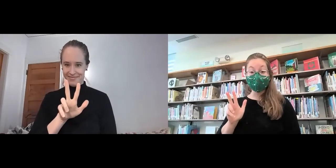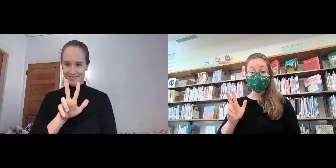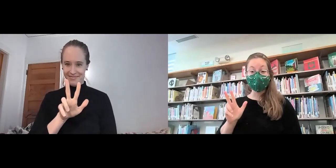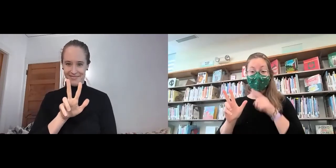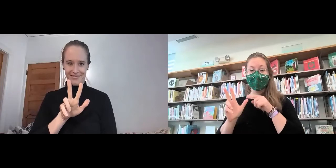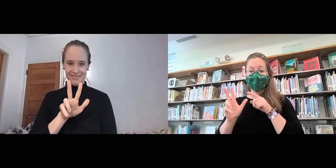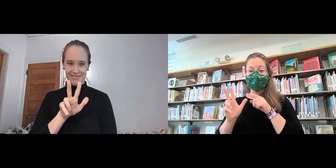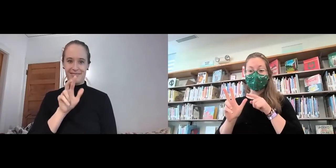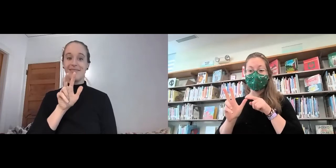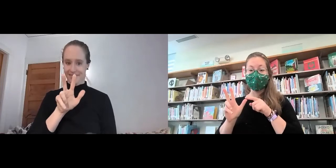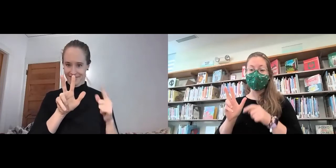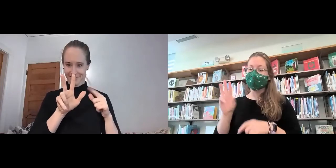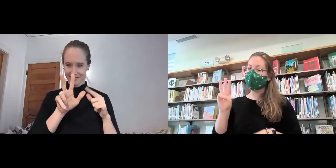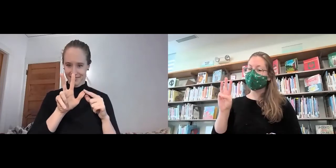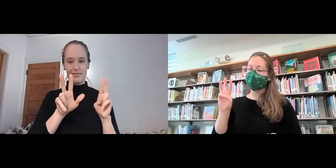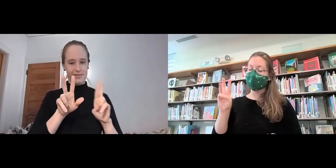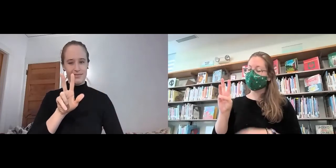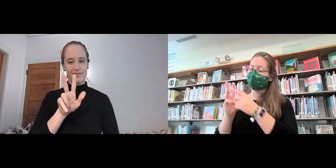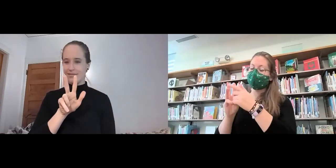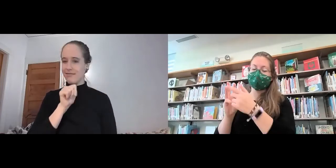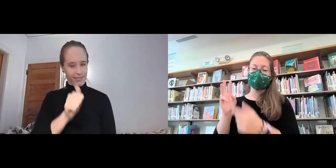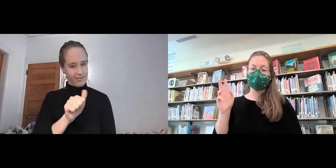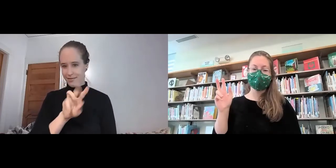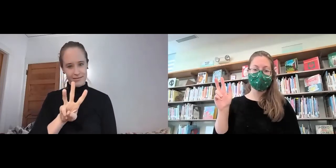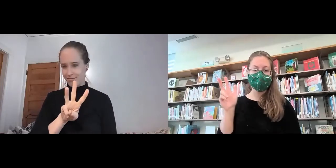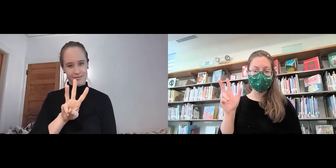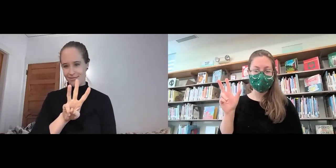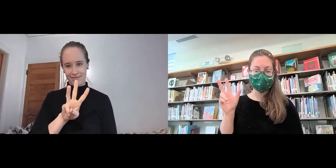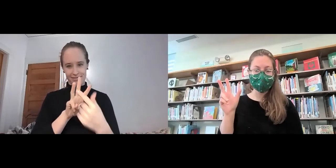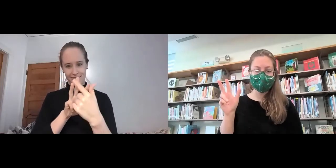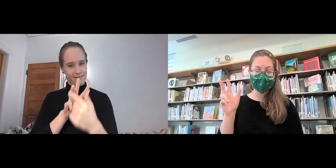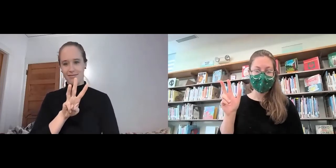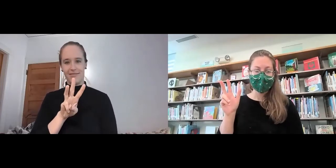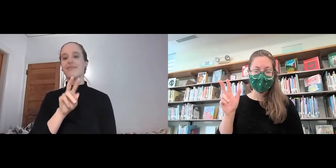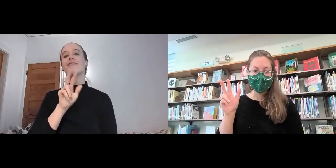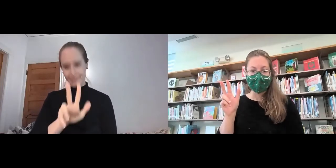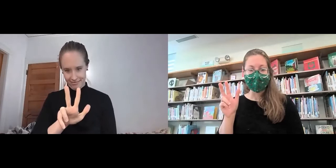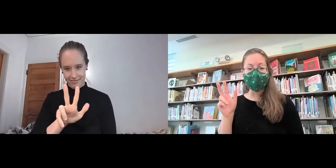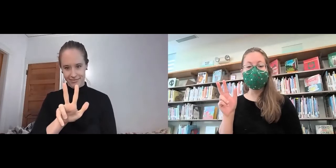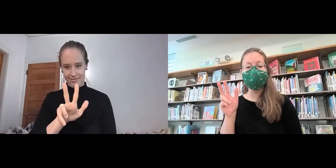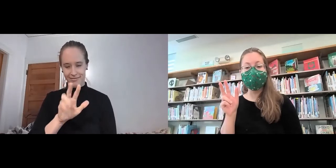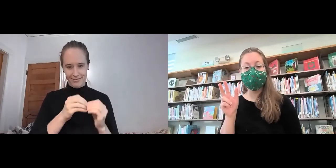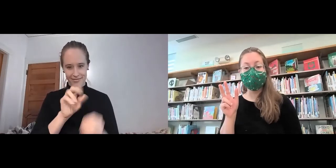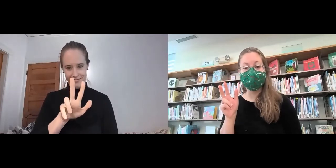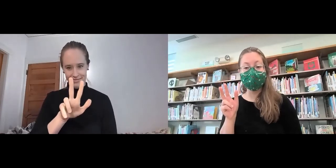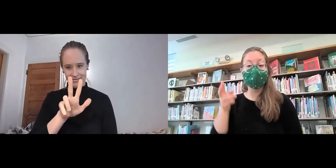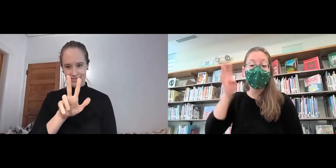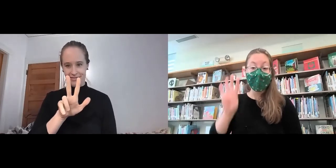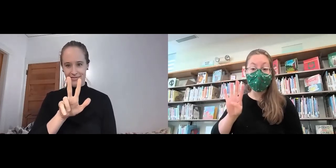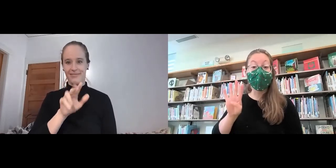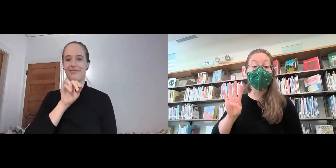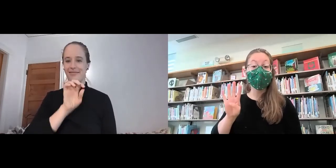3, with your thumb, not with your whatever finger that is. And then we're going to